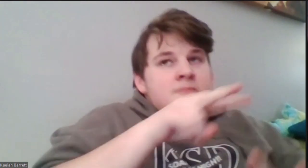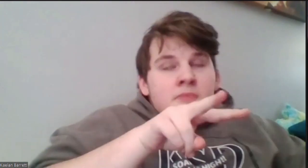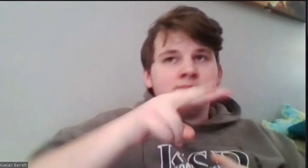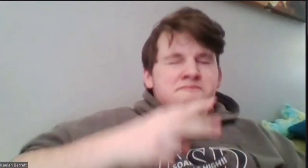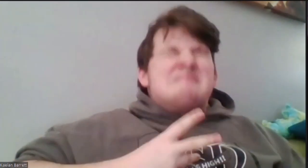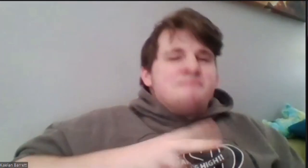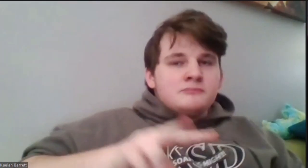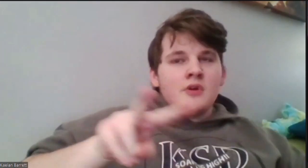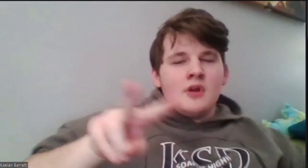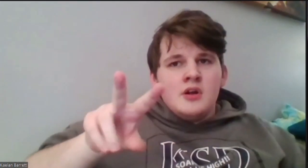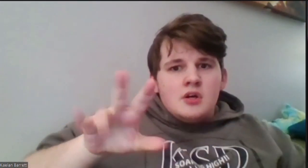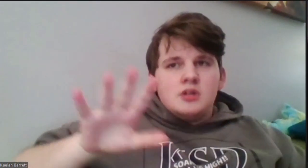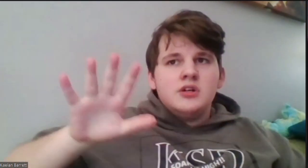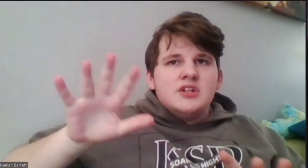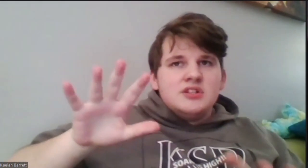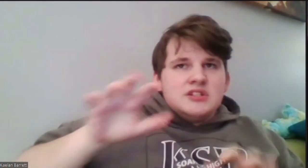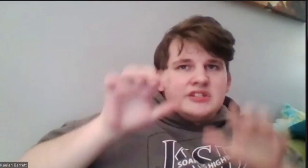he turns and he looks.